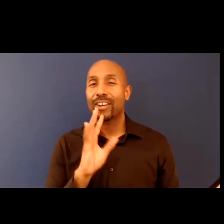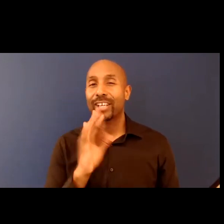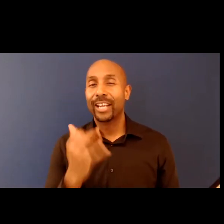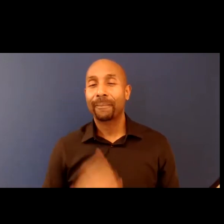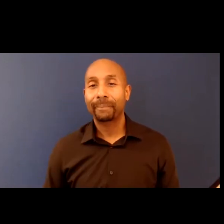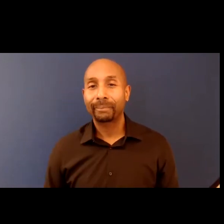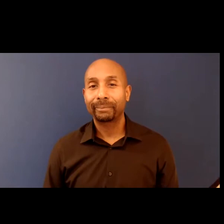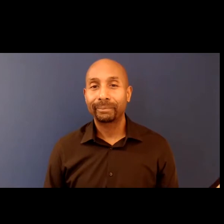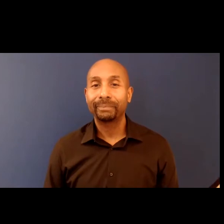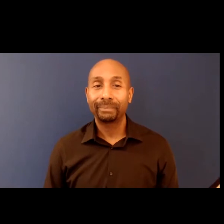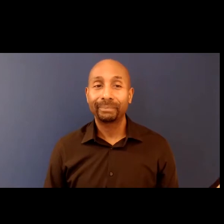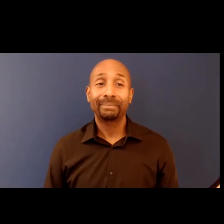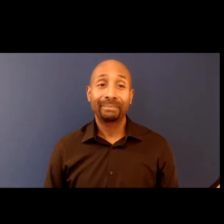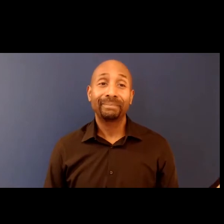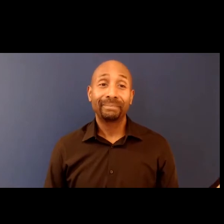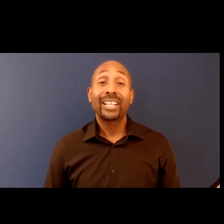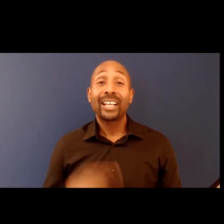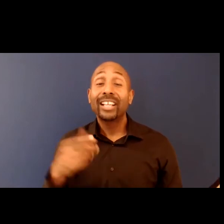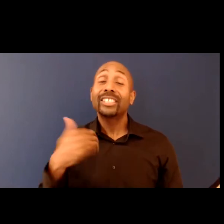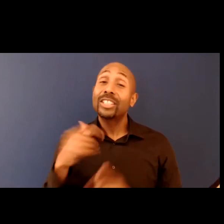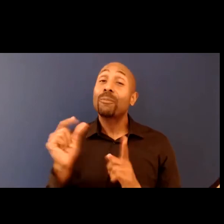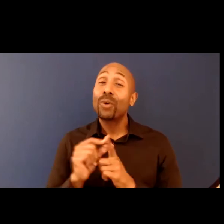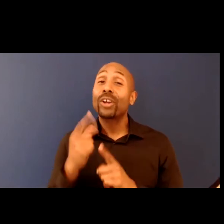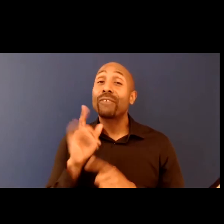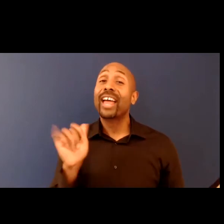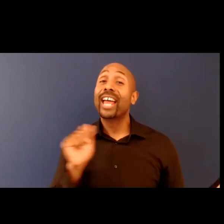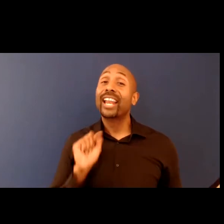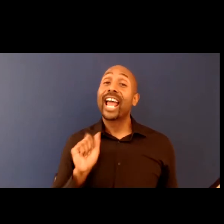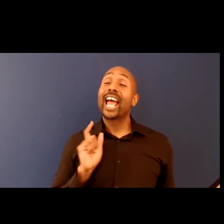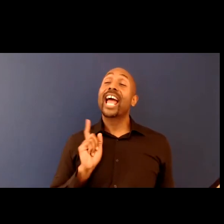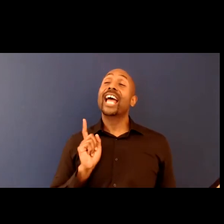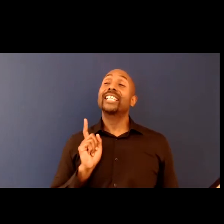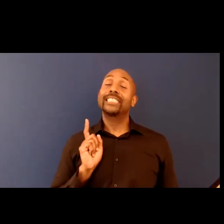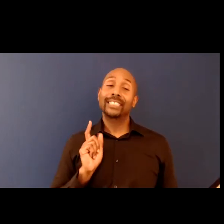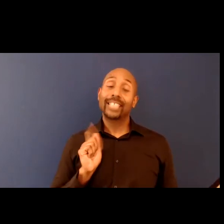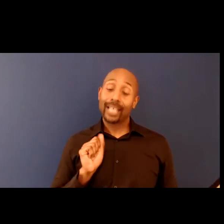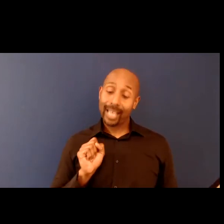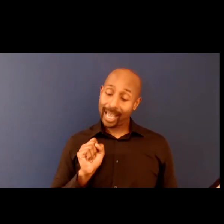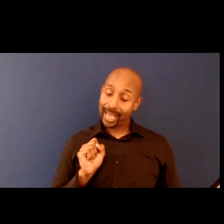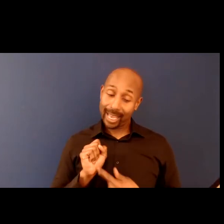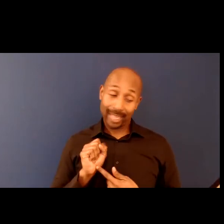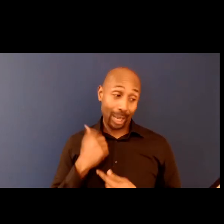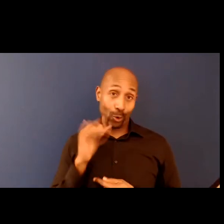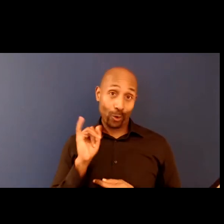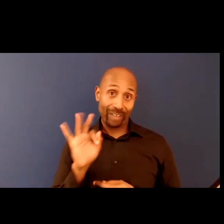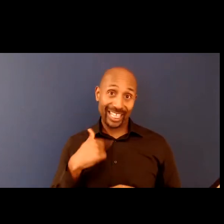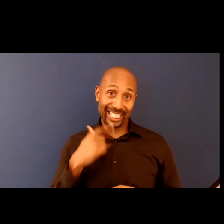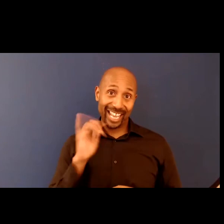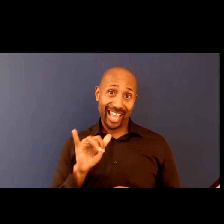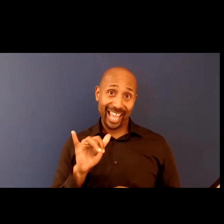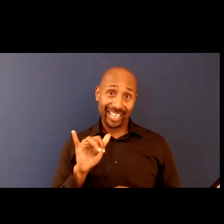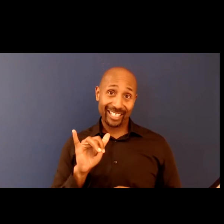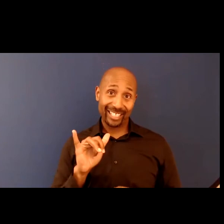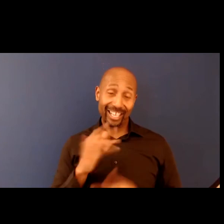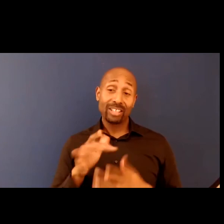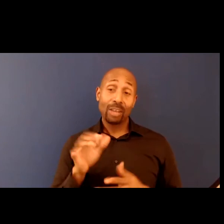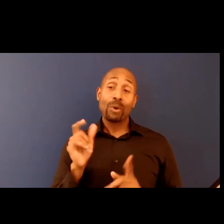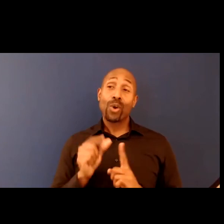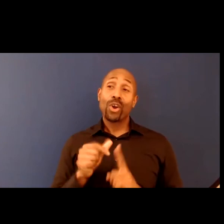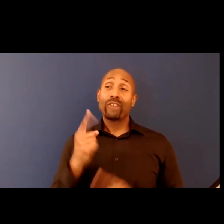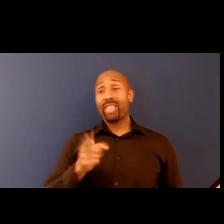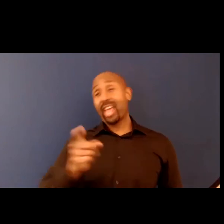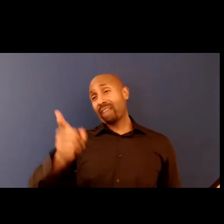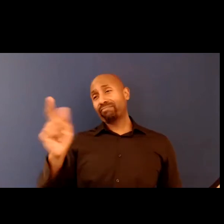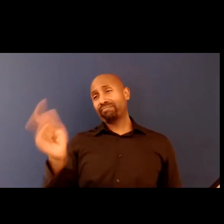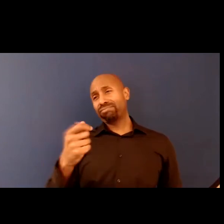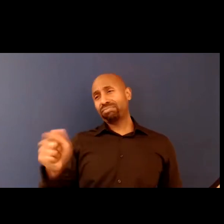for that ass. I don't know if I was allowed to say that. I'm going to get in trouble. Thank you for that